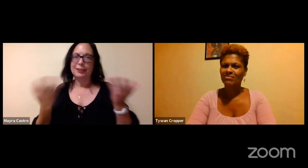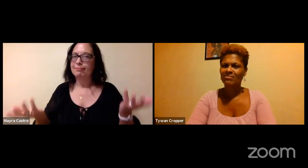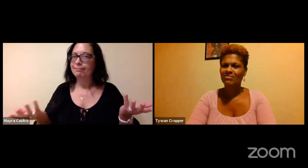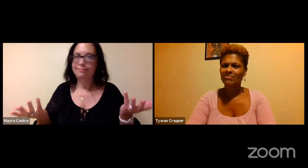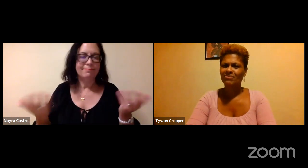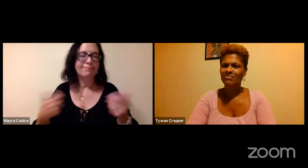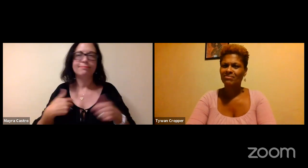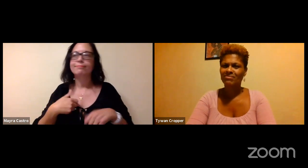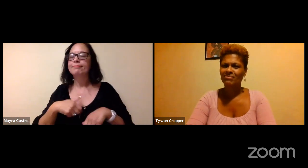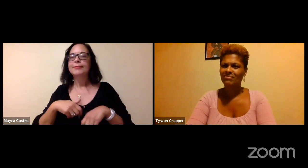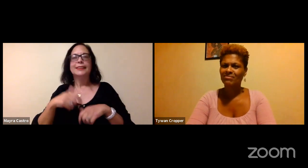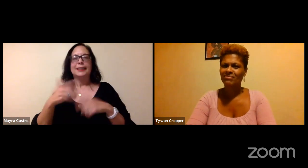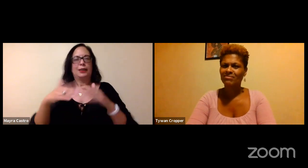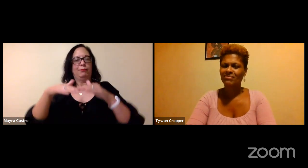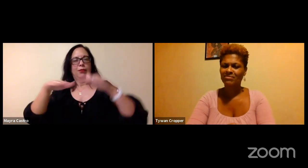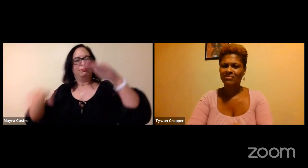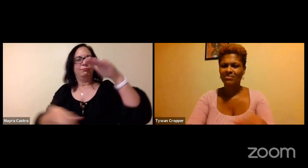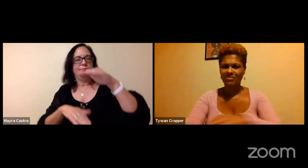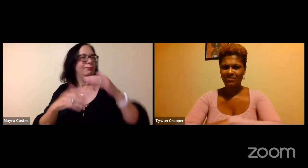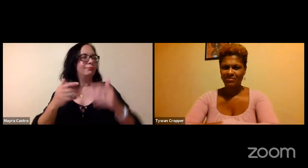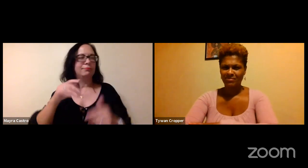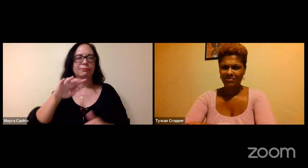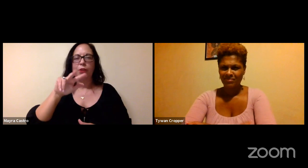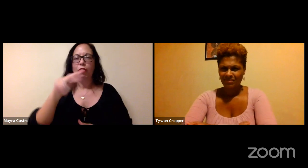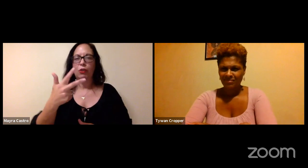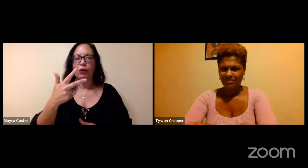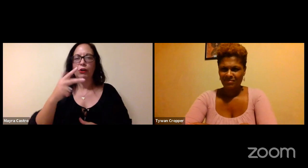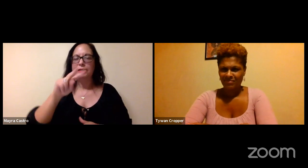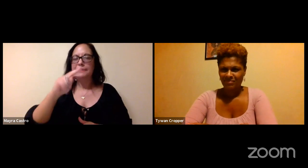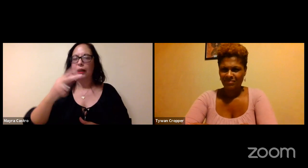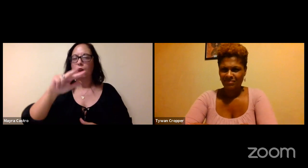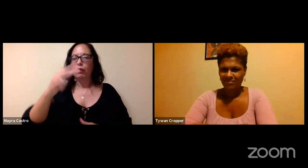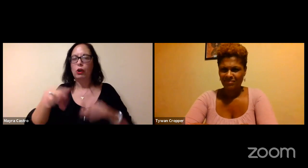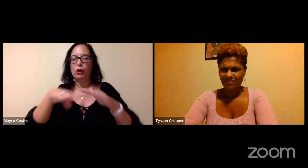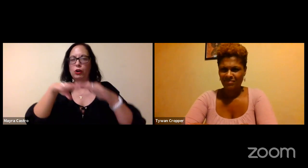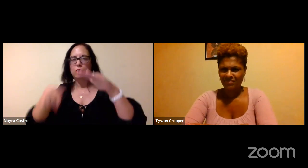I had many challenges with literacy.